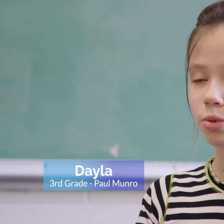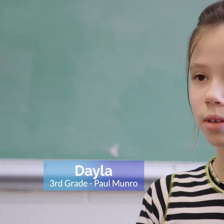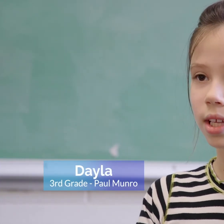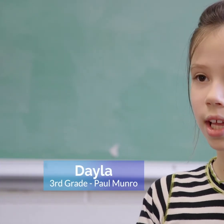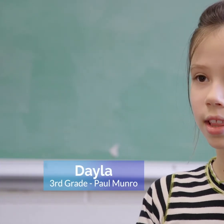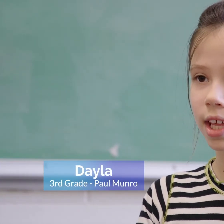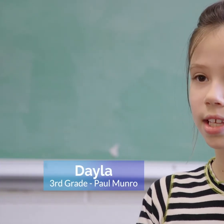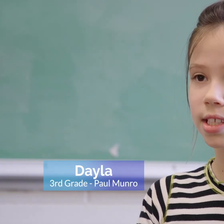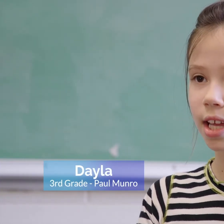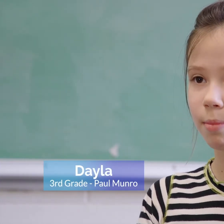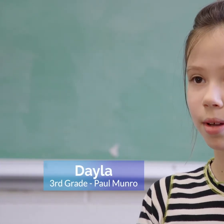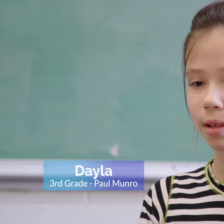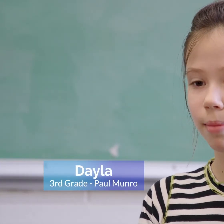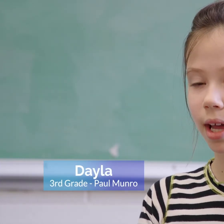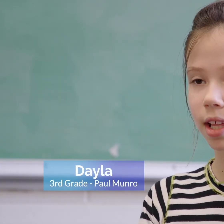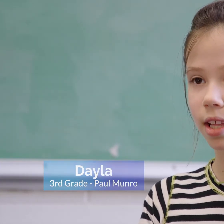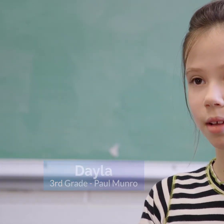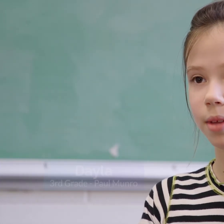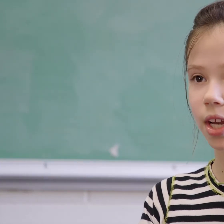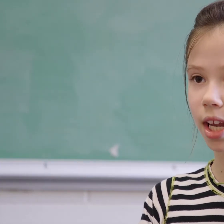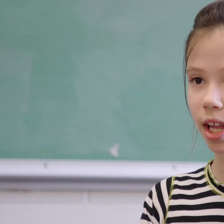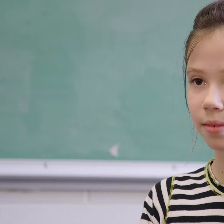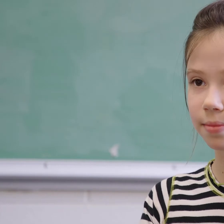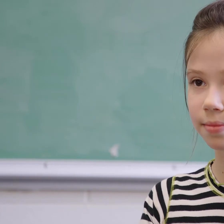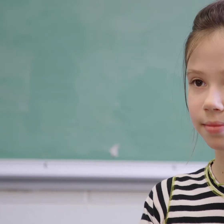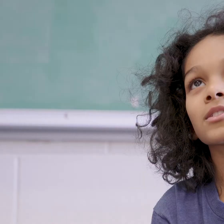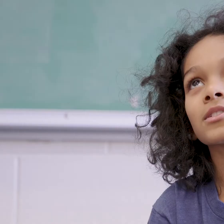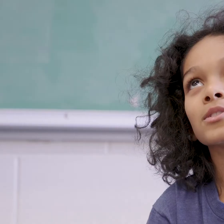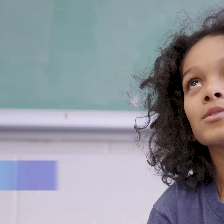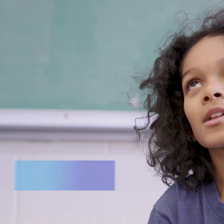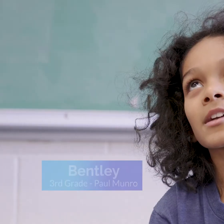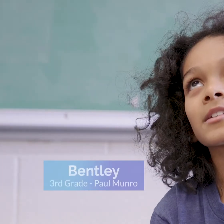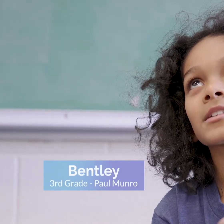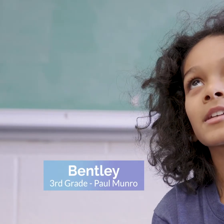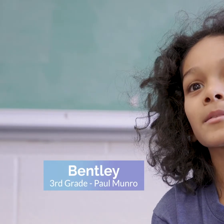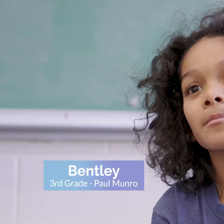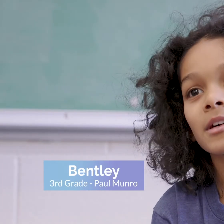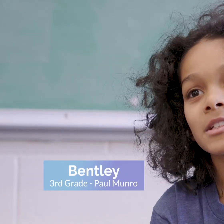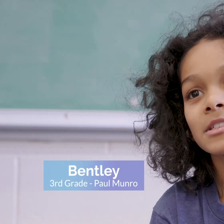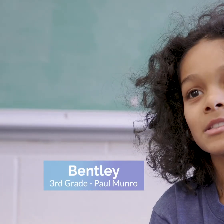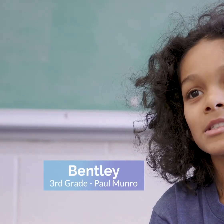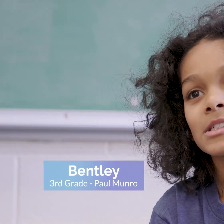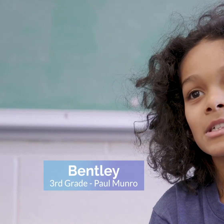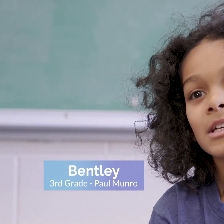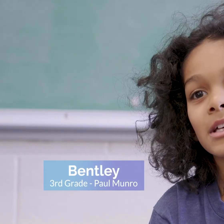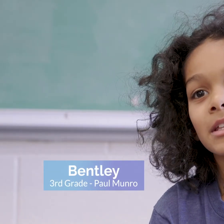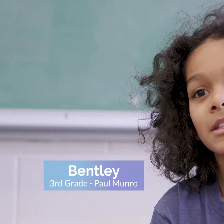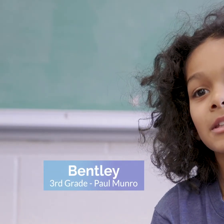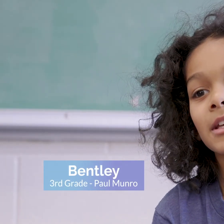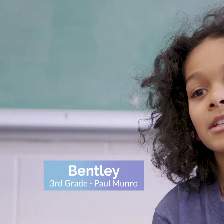to get things and put them back in the community. You, like, get money,